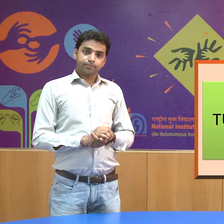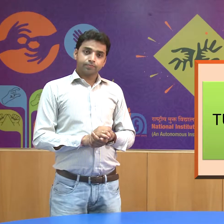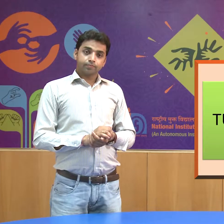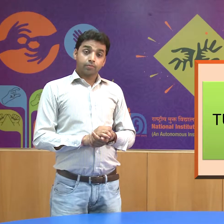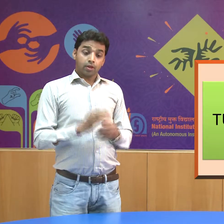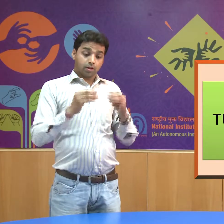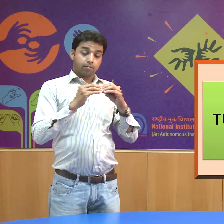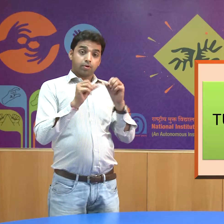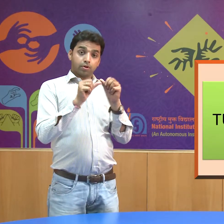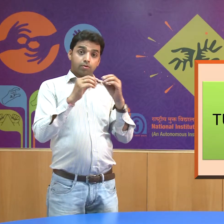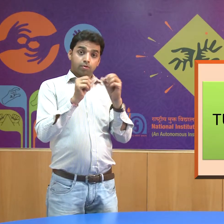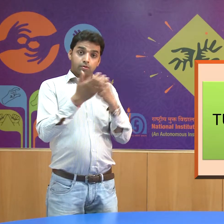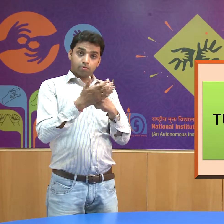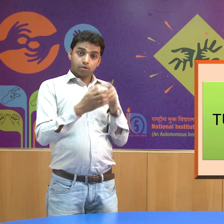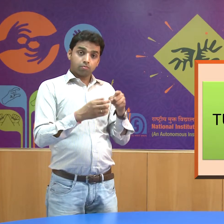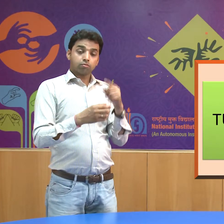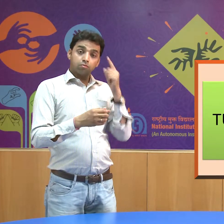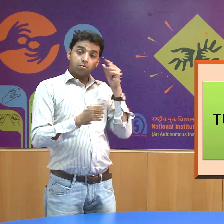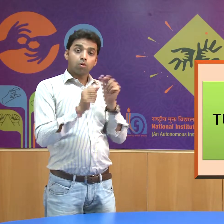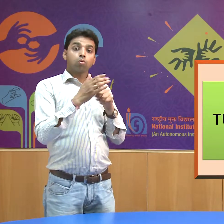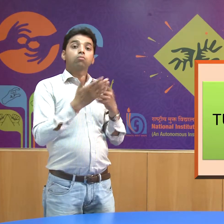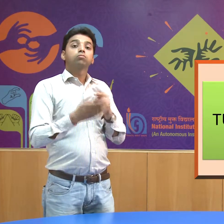Babur's autobiography was called